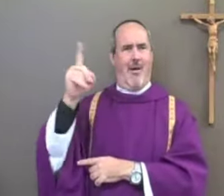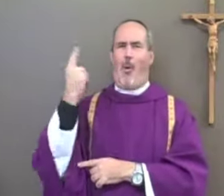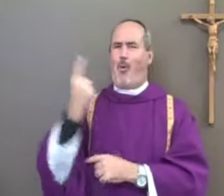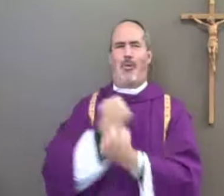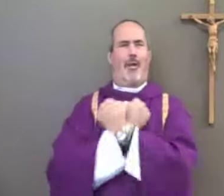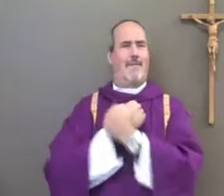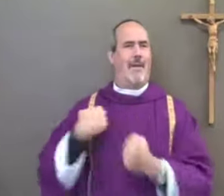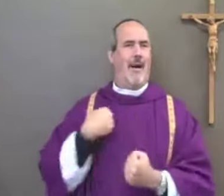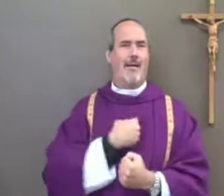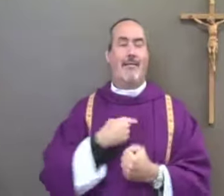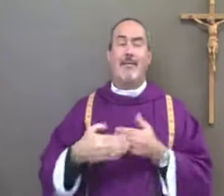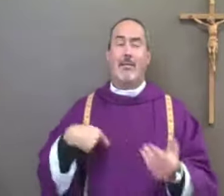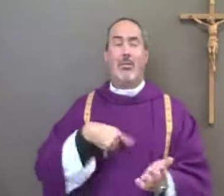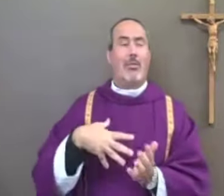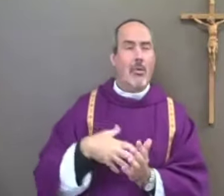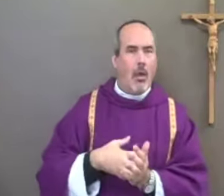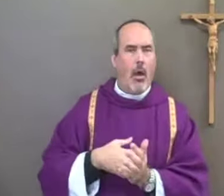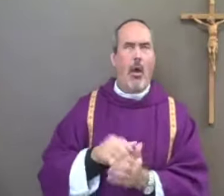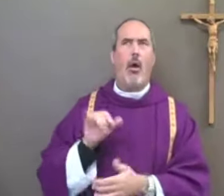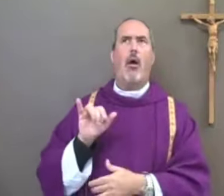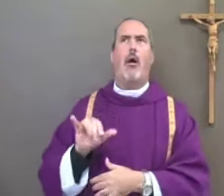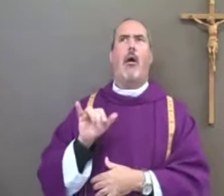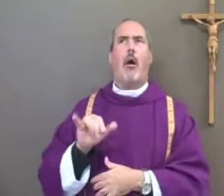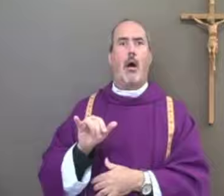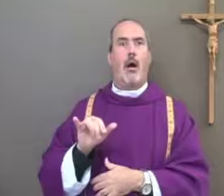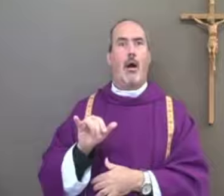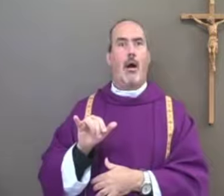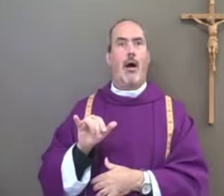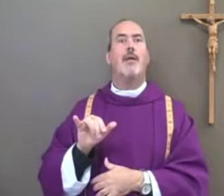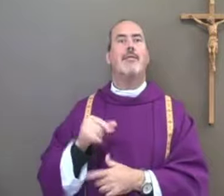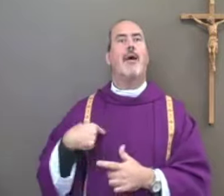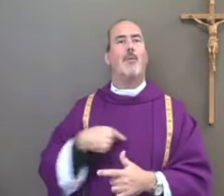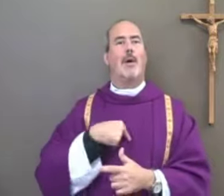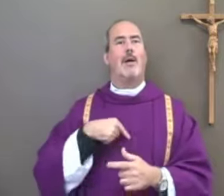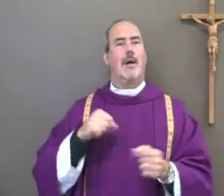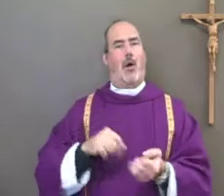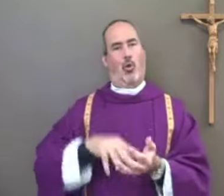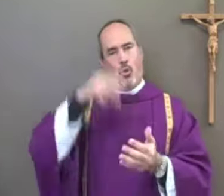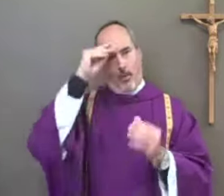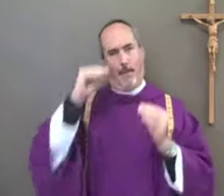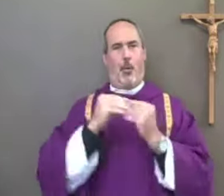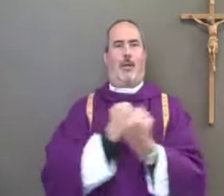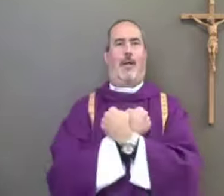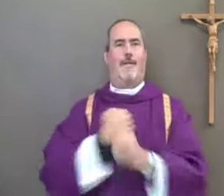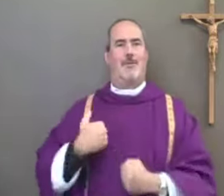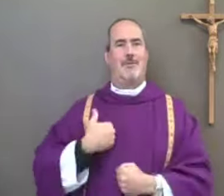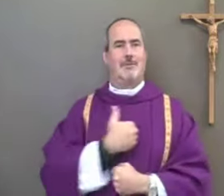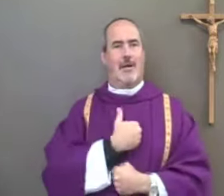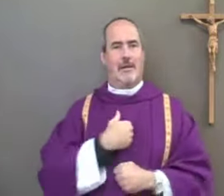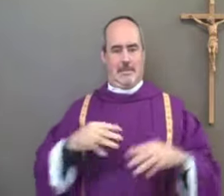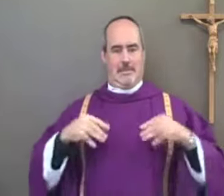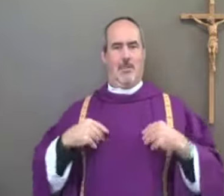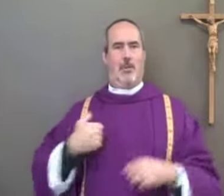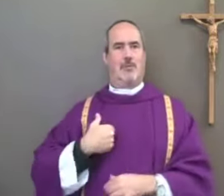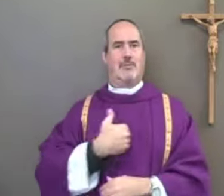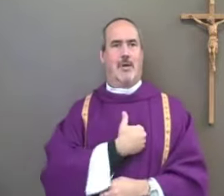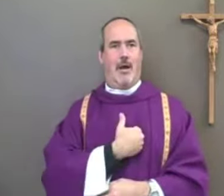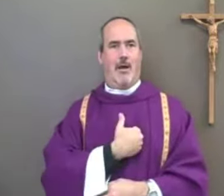and understand how He loves us in spite of our faults. And in doing that, we can learn to love ourselves